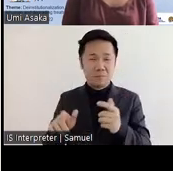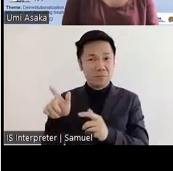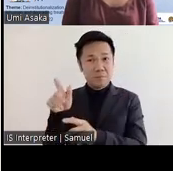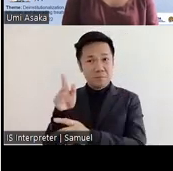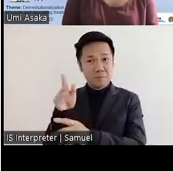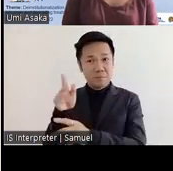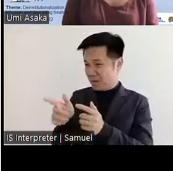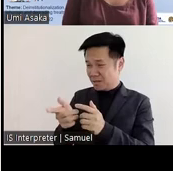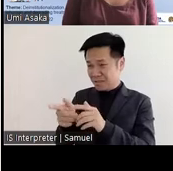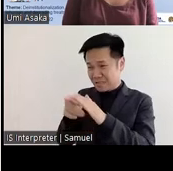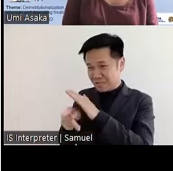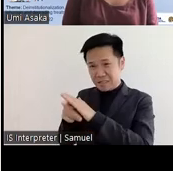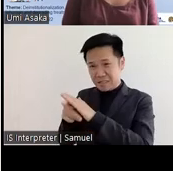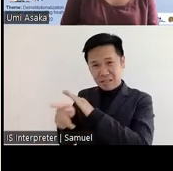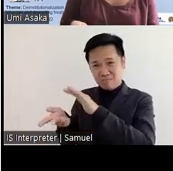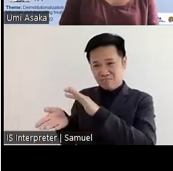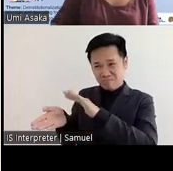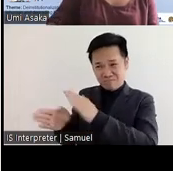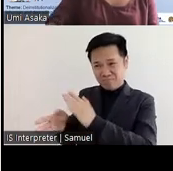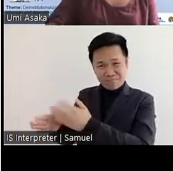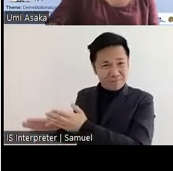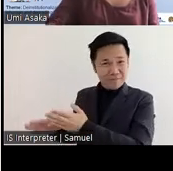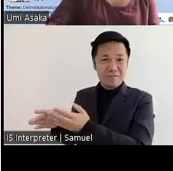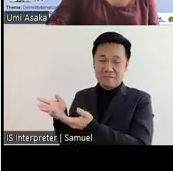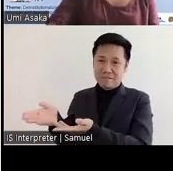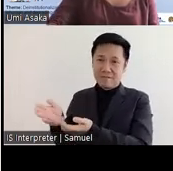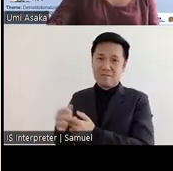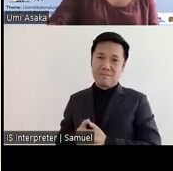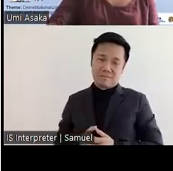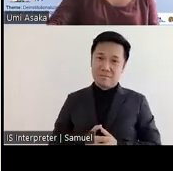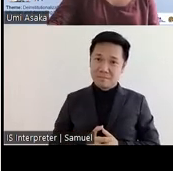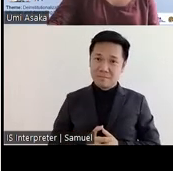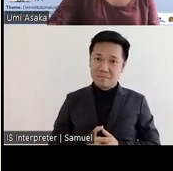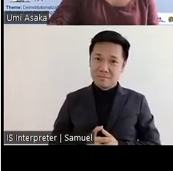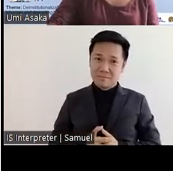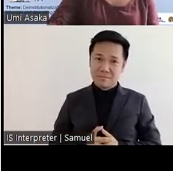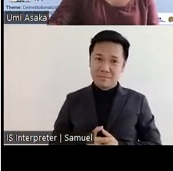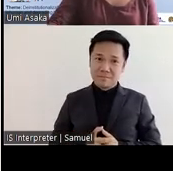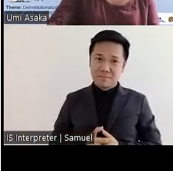the institutions. Oh, sorry, next slide, please.